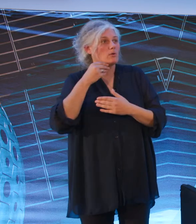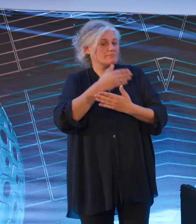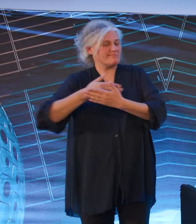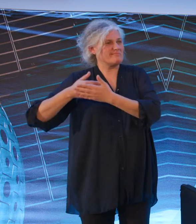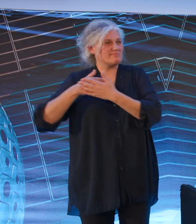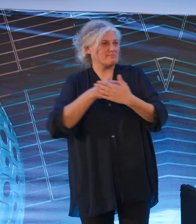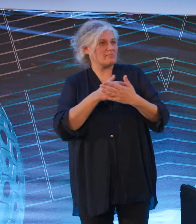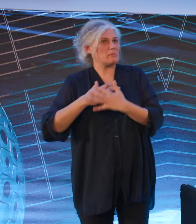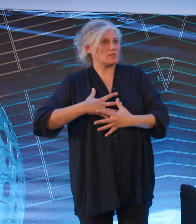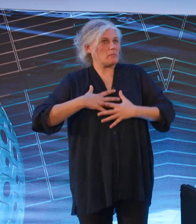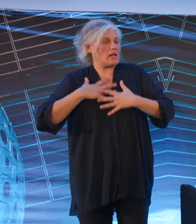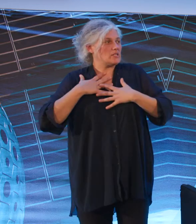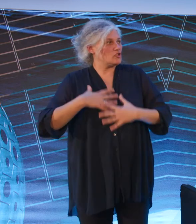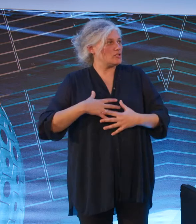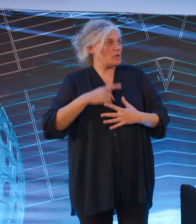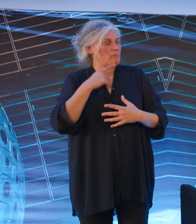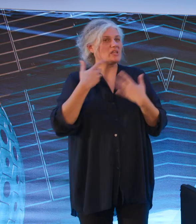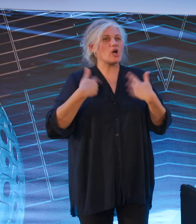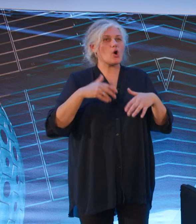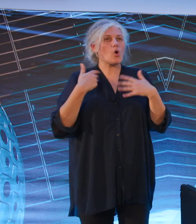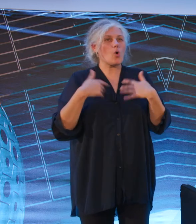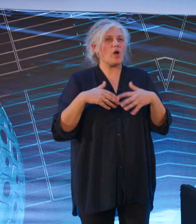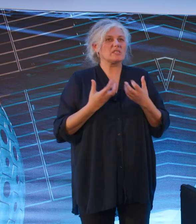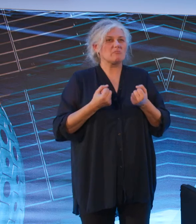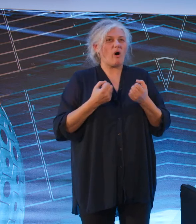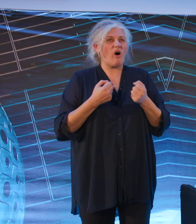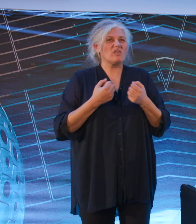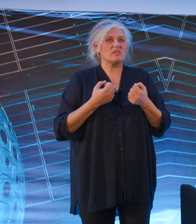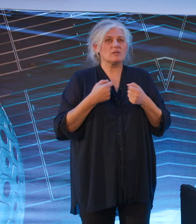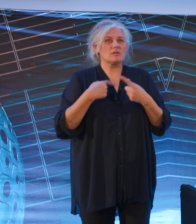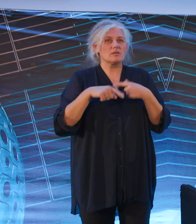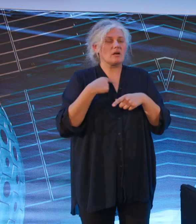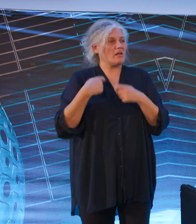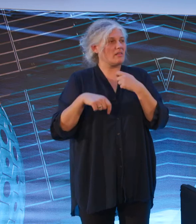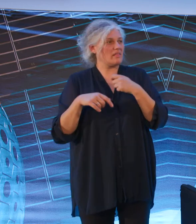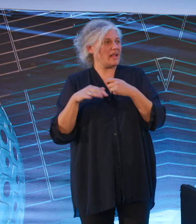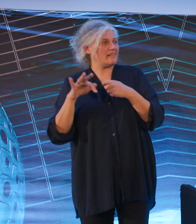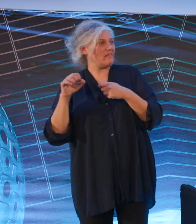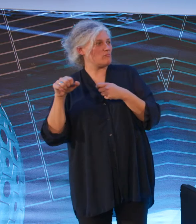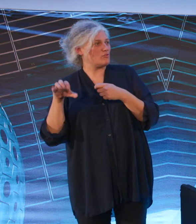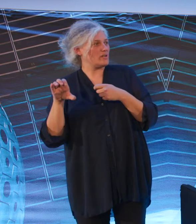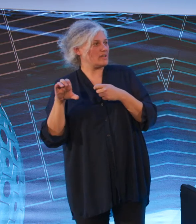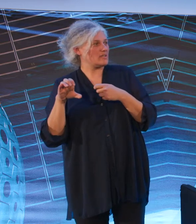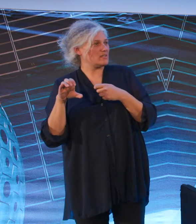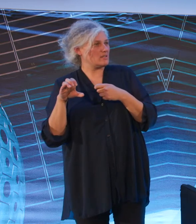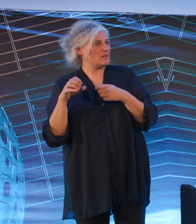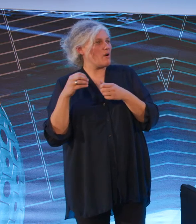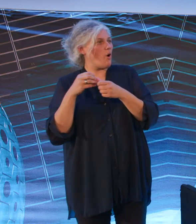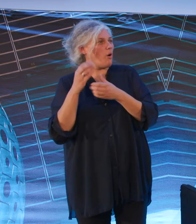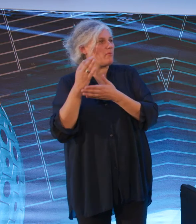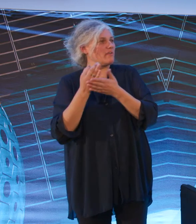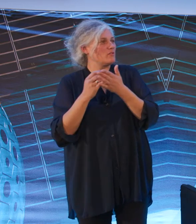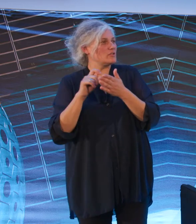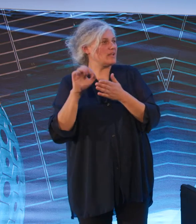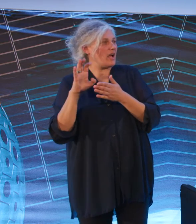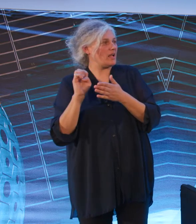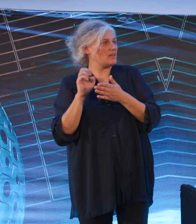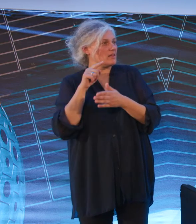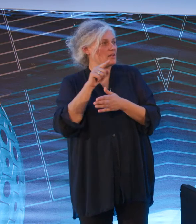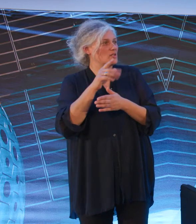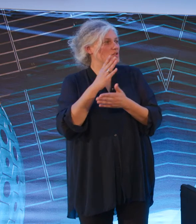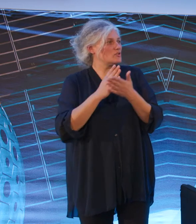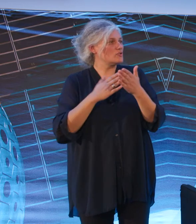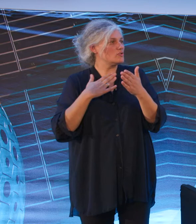to her chest. But with clothes more water than fabric, Opal's efforts are futile. His owner faring no